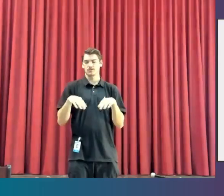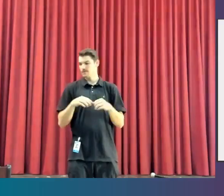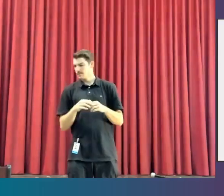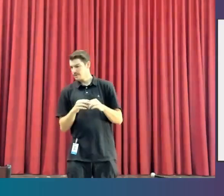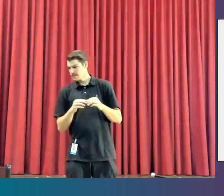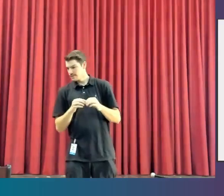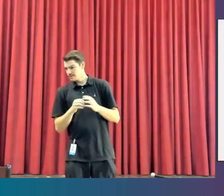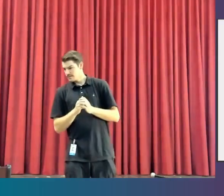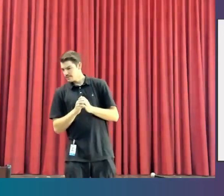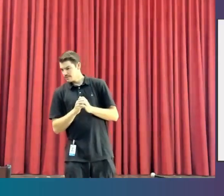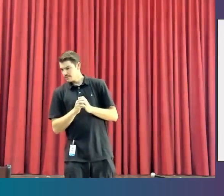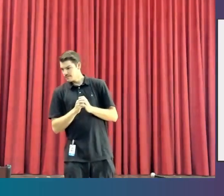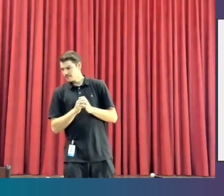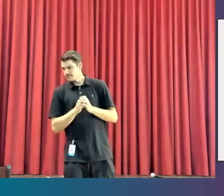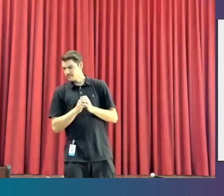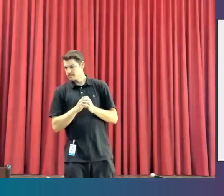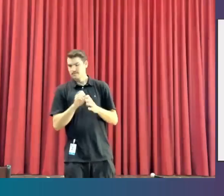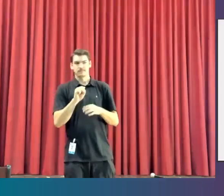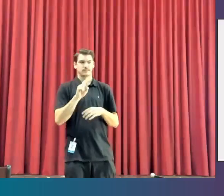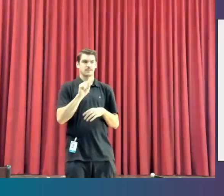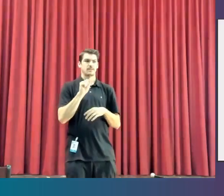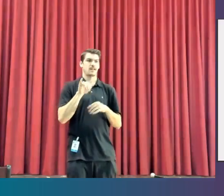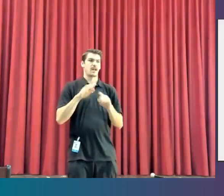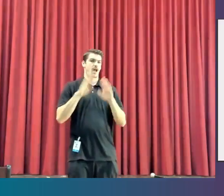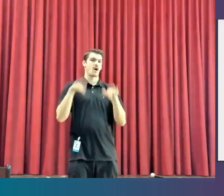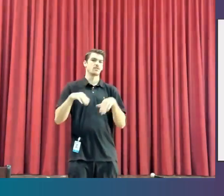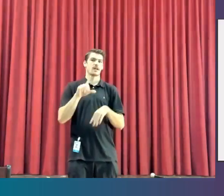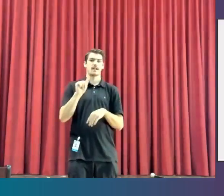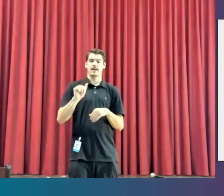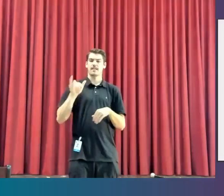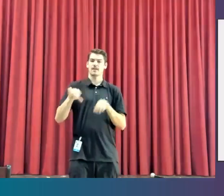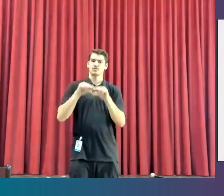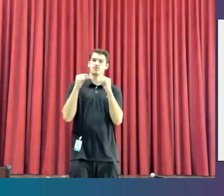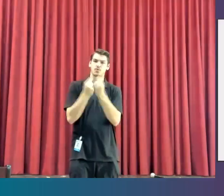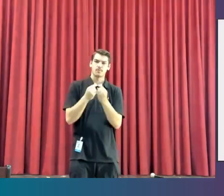Housed LA, it's a group of organizations